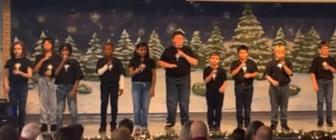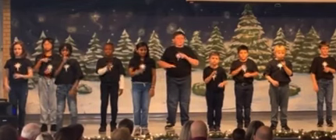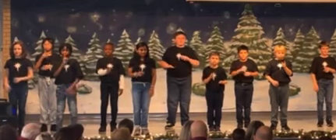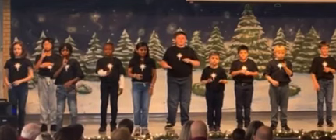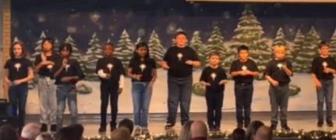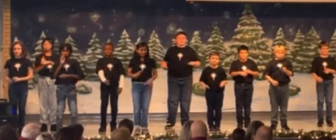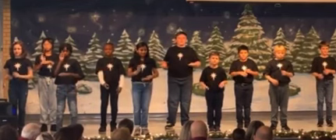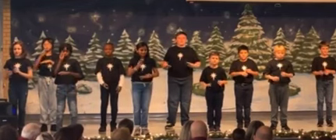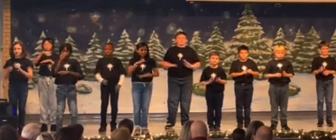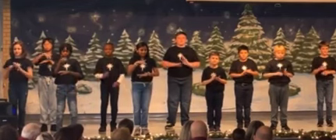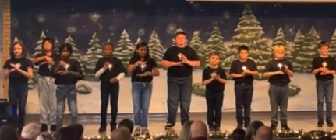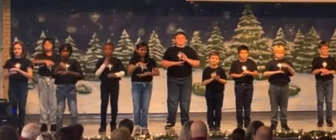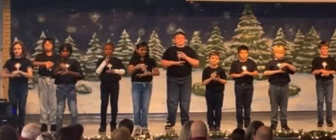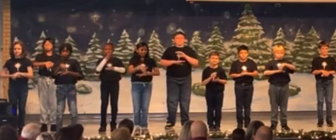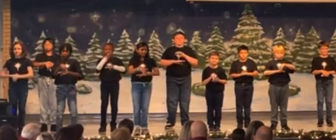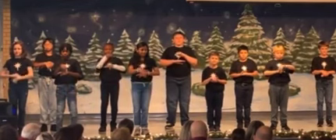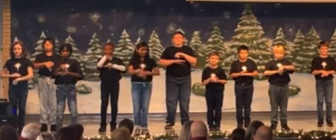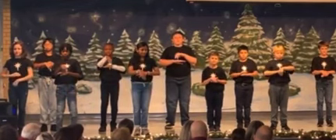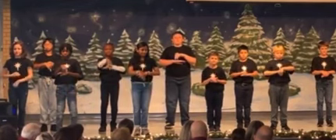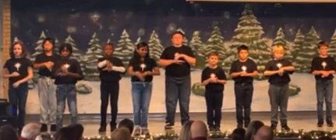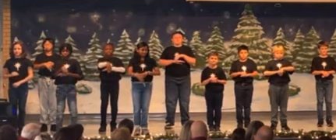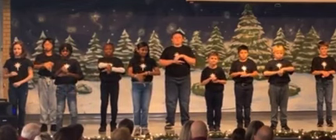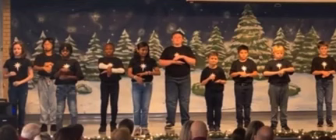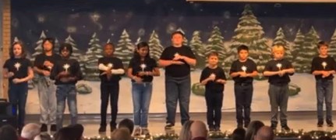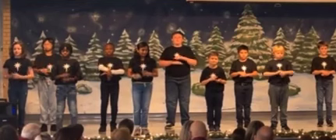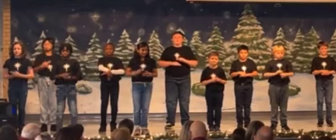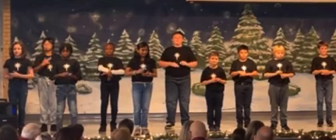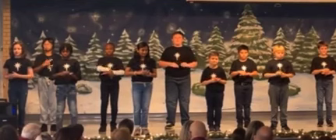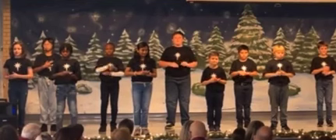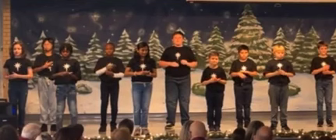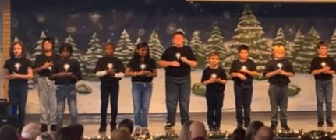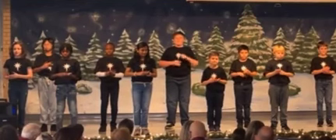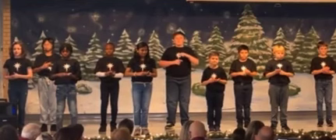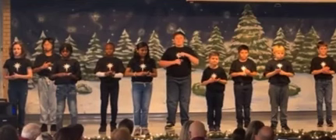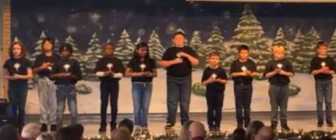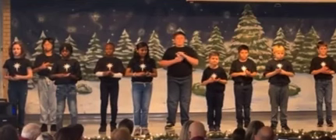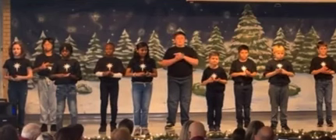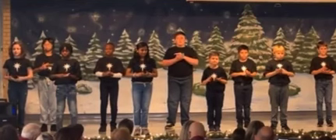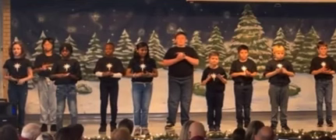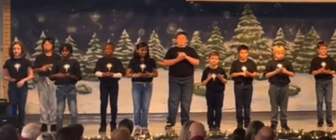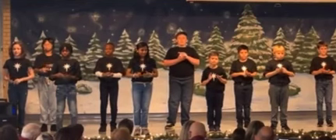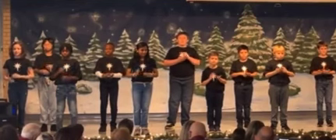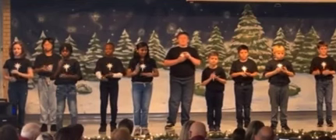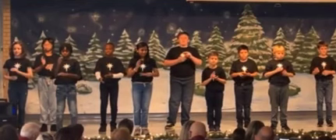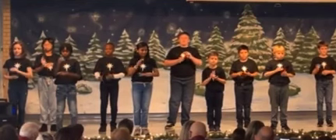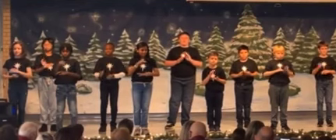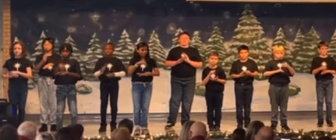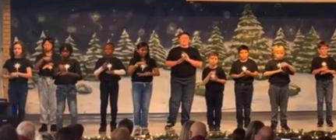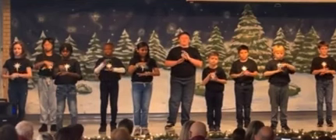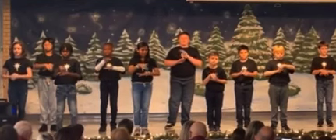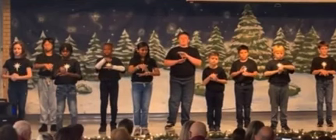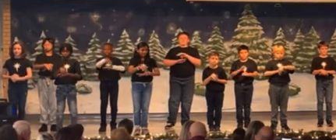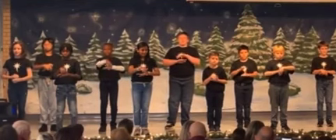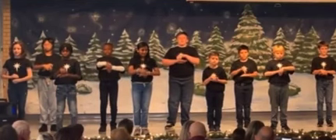Silent night, holy night,